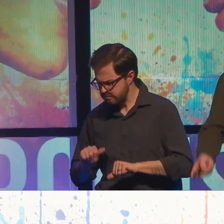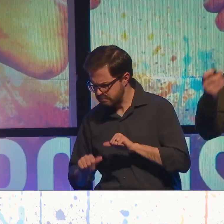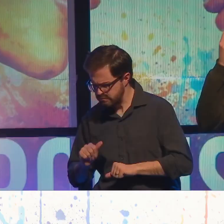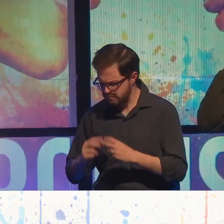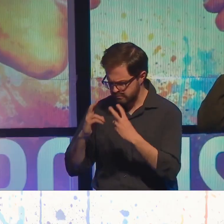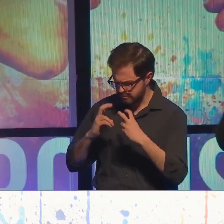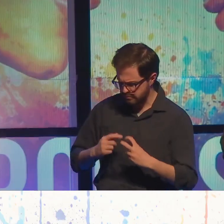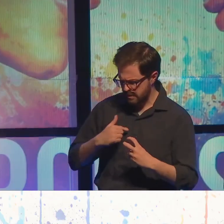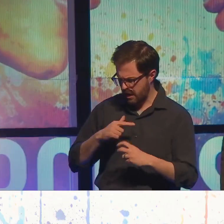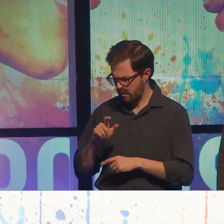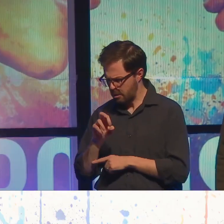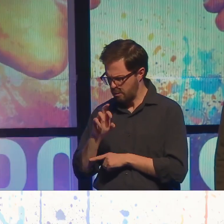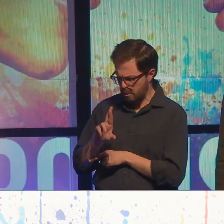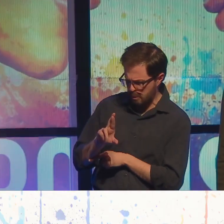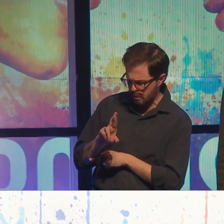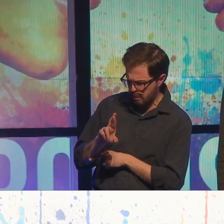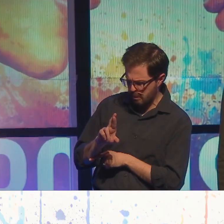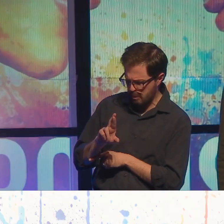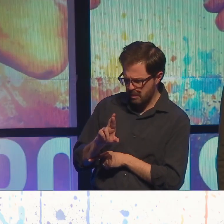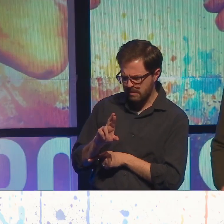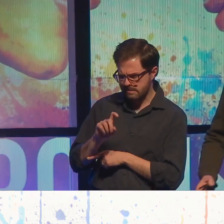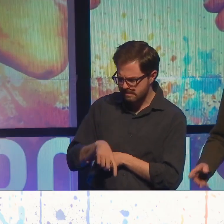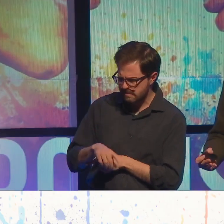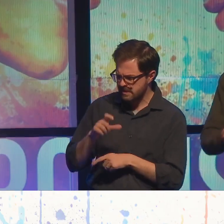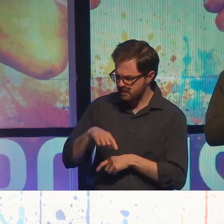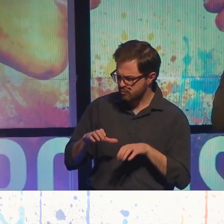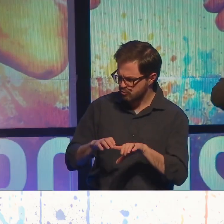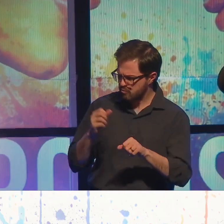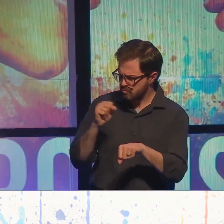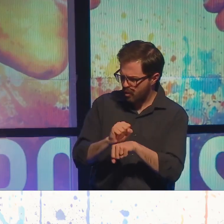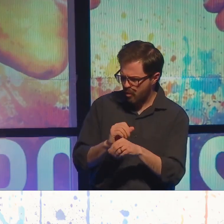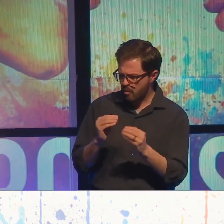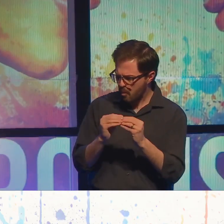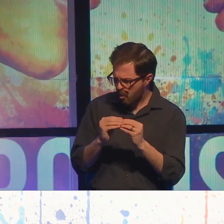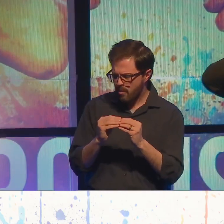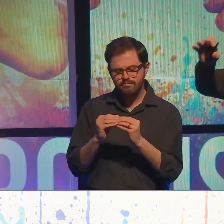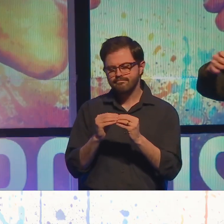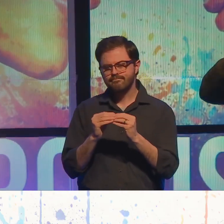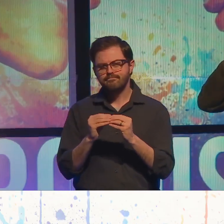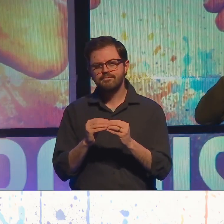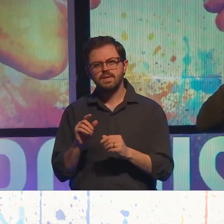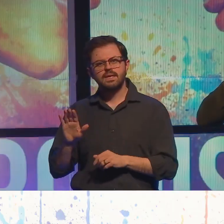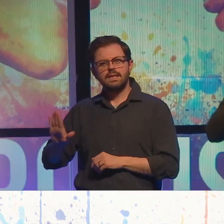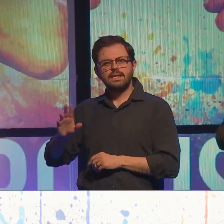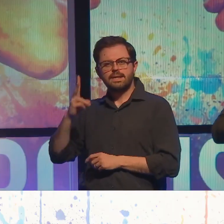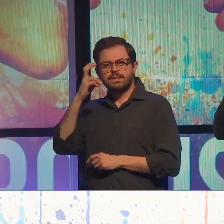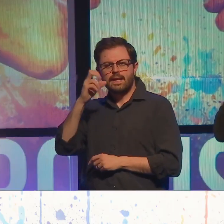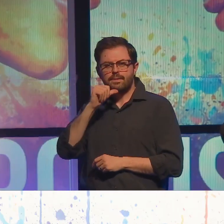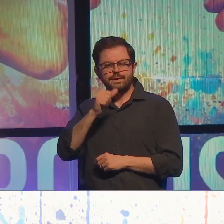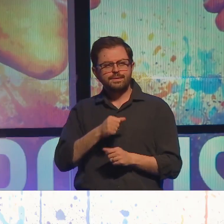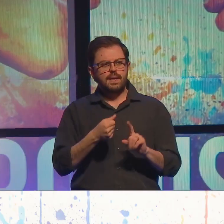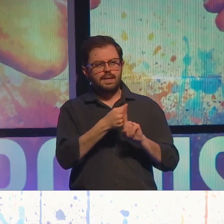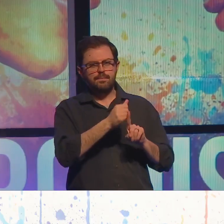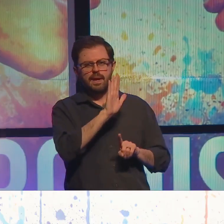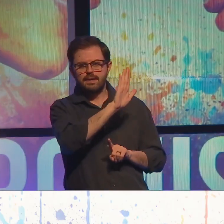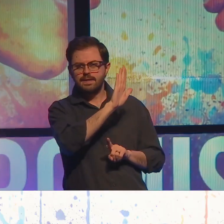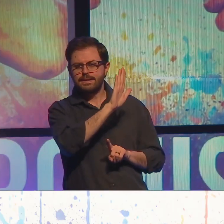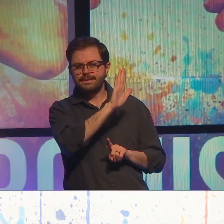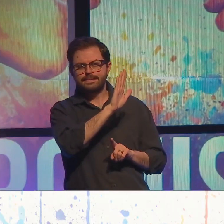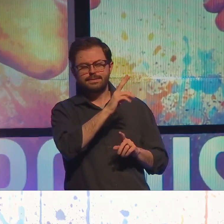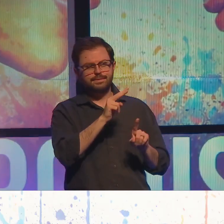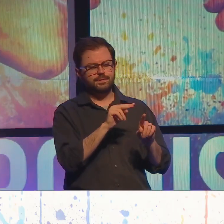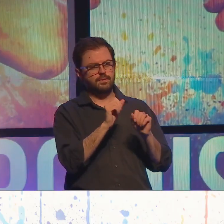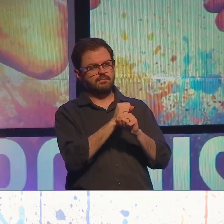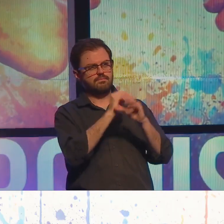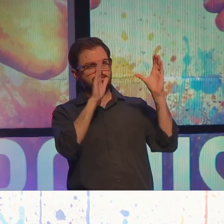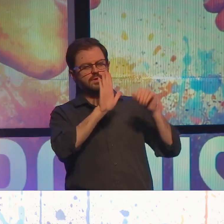Did I not? I got to do more. No, Thomas's doubt has nothing to do with Jesus' understanding of his worth and the value of